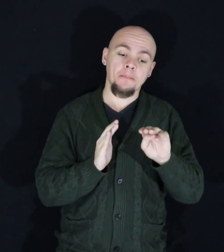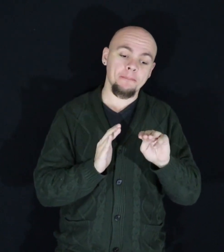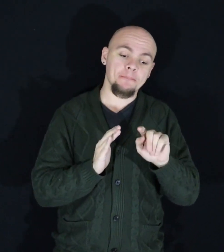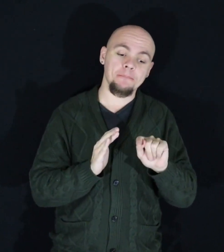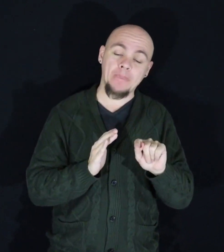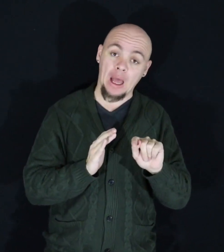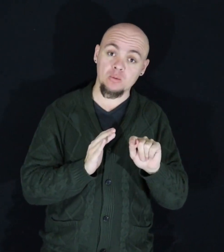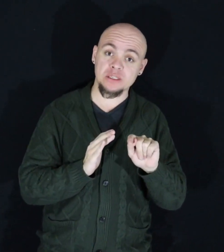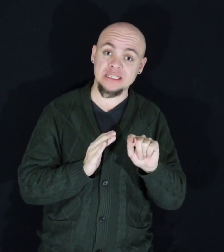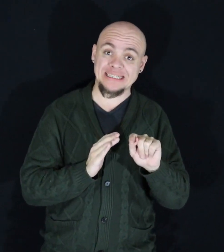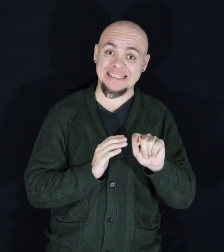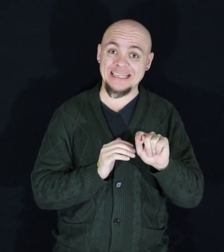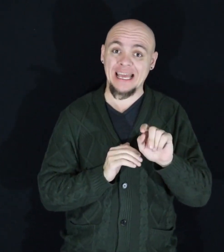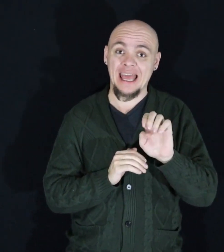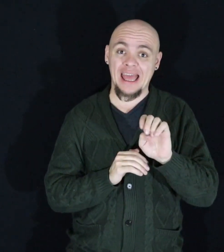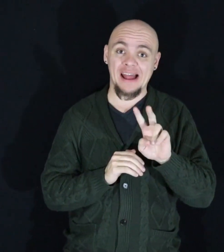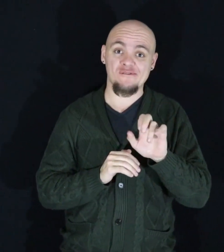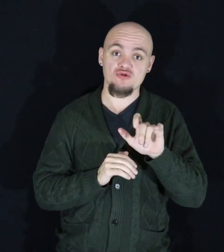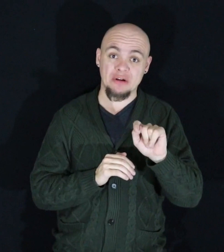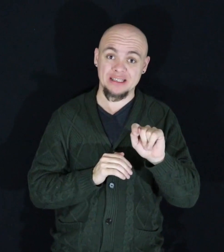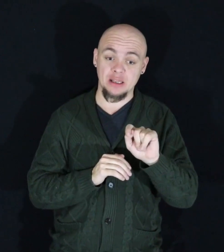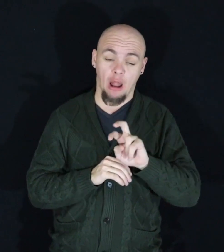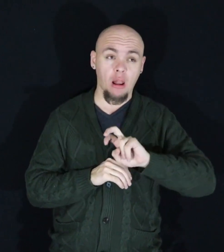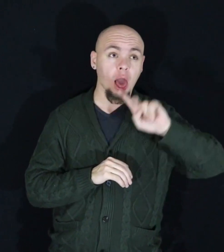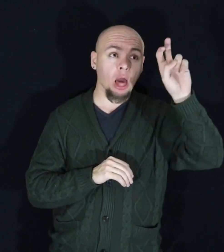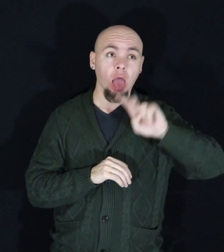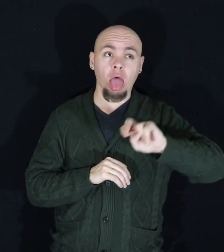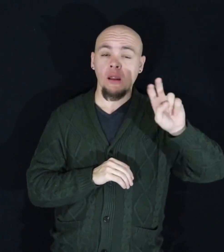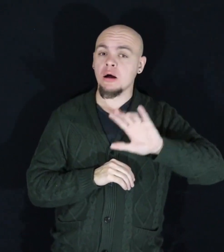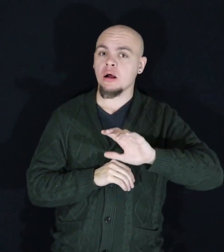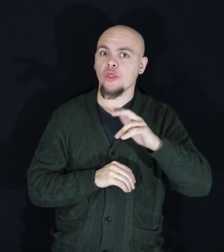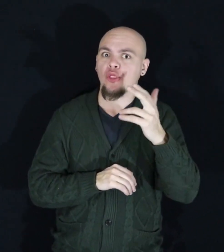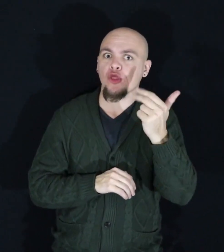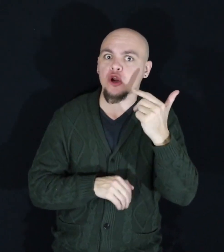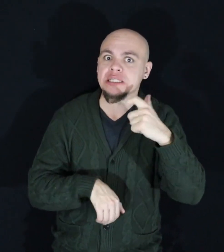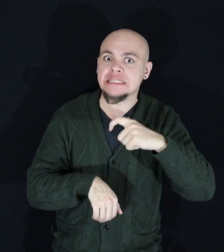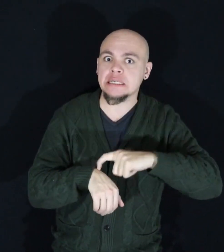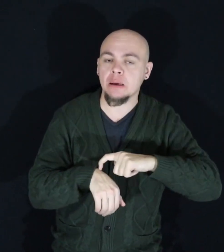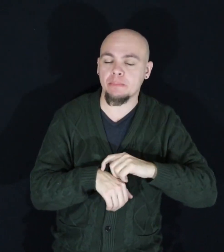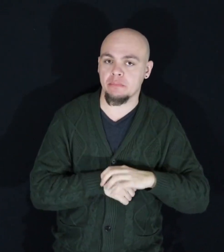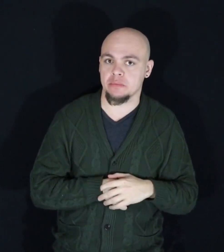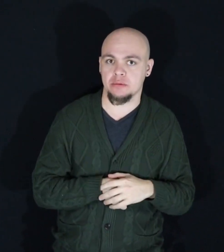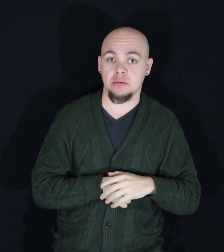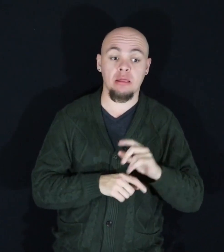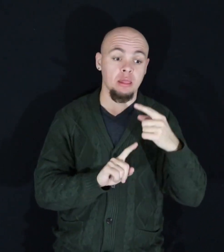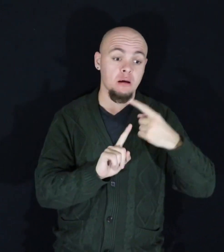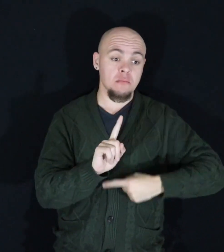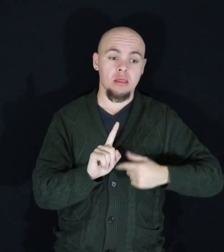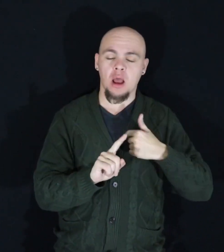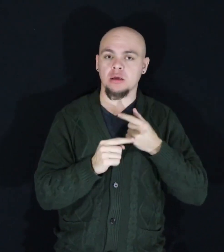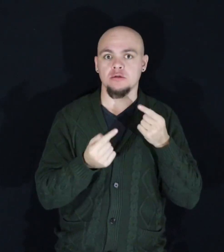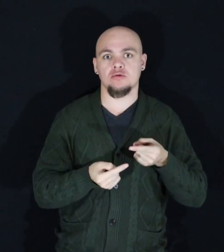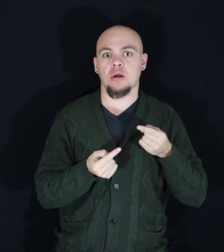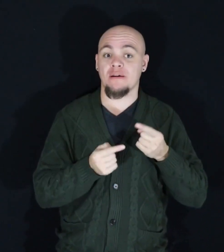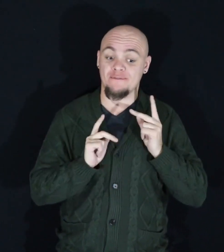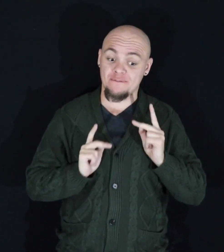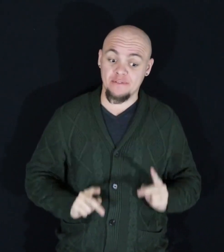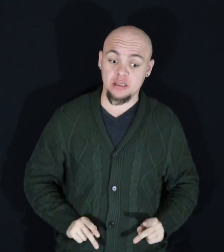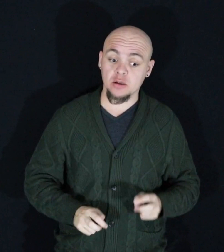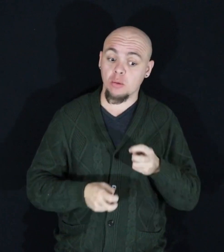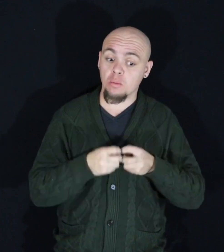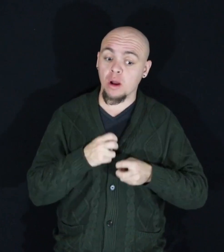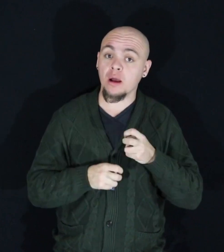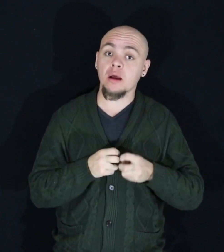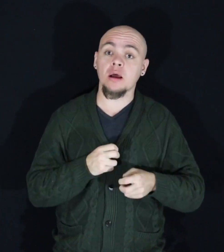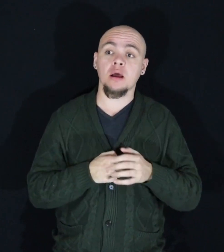level over 13 times, up and down. Throughout the month, I faced many struggles with physical problems, from